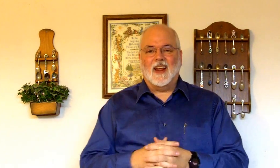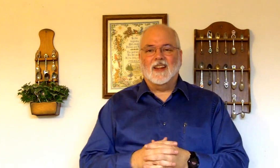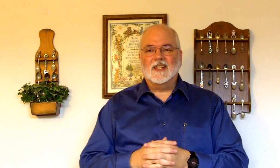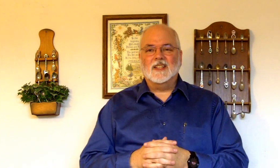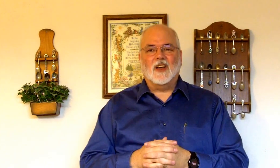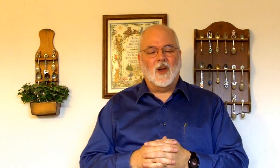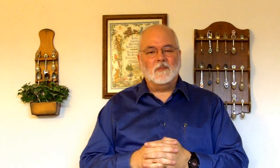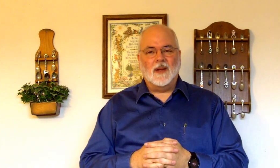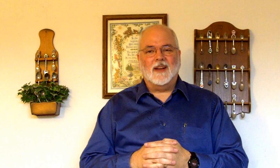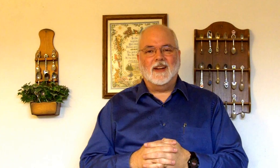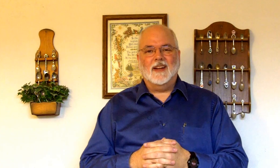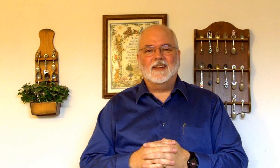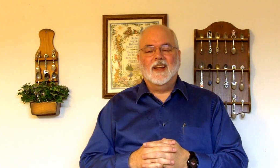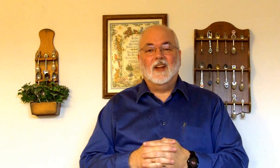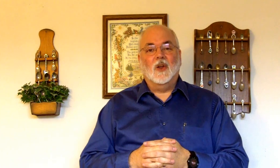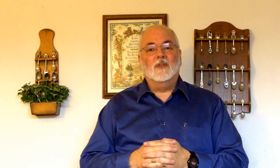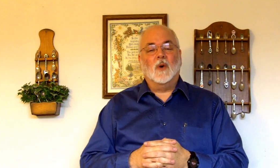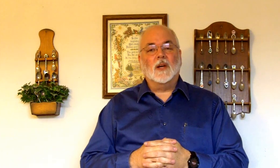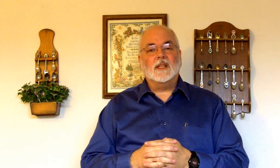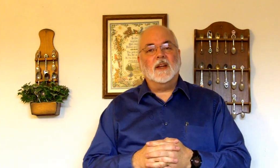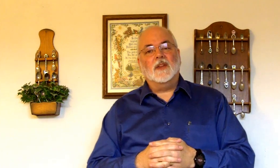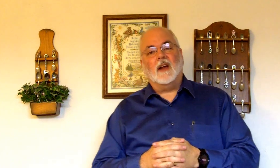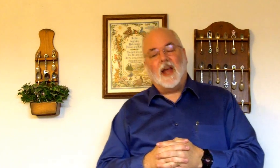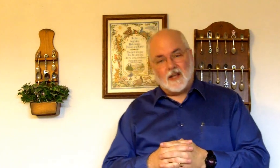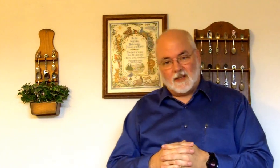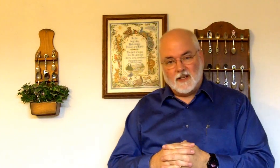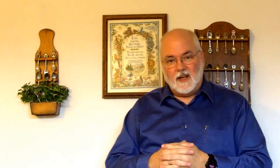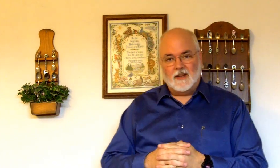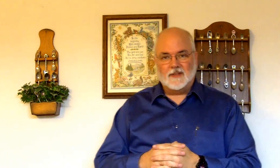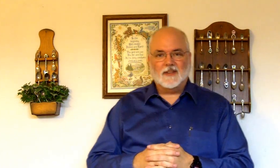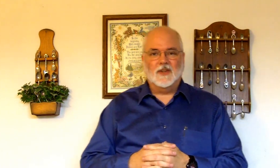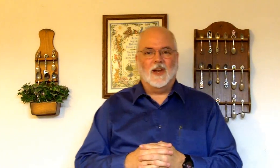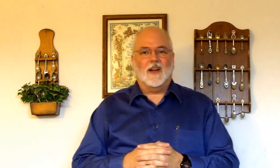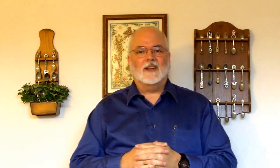This is On Bended Knee. Looking forward to seeing you there at LTC. Good luck.